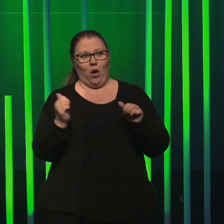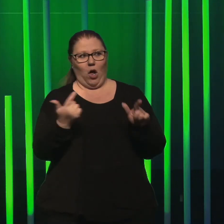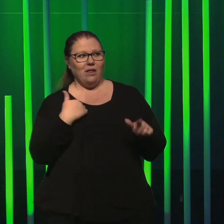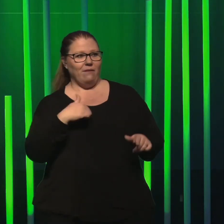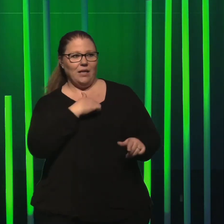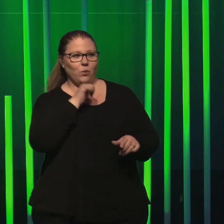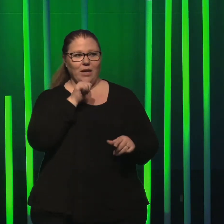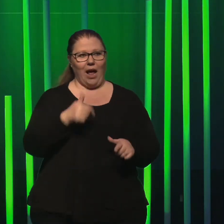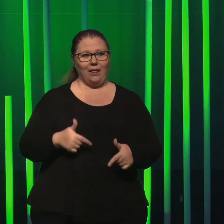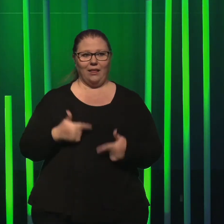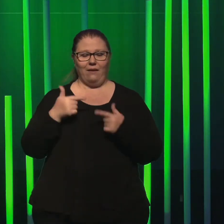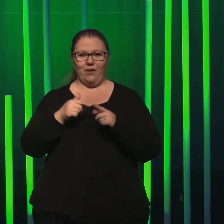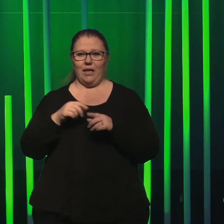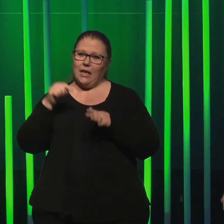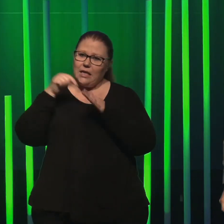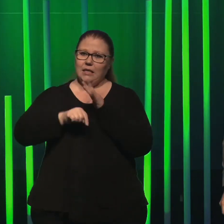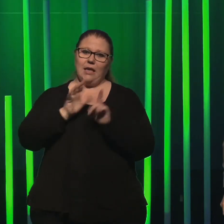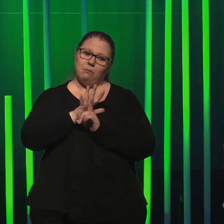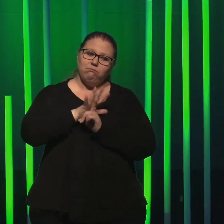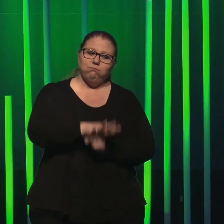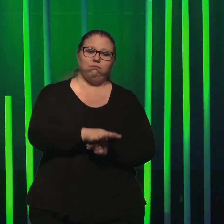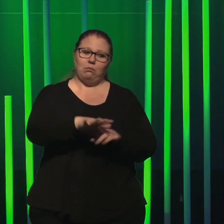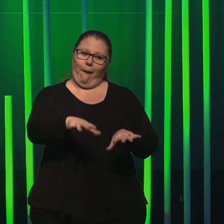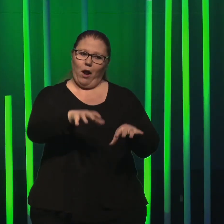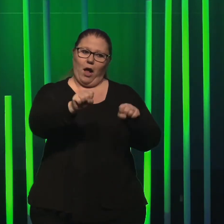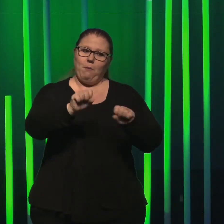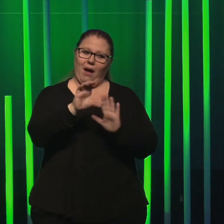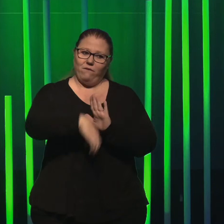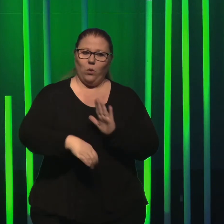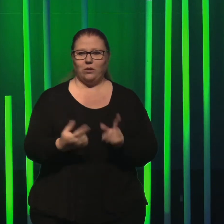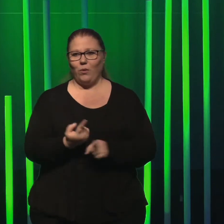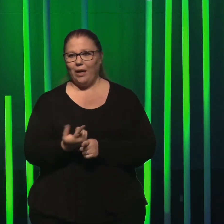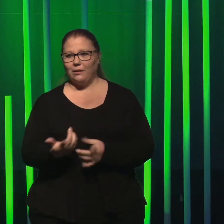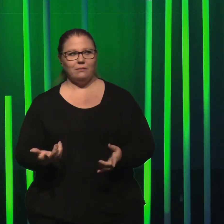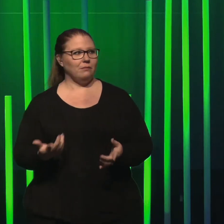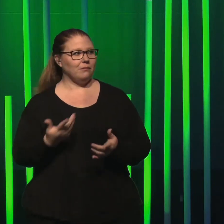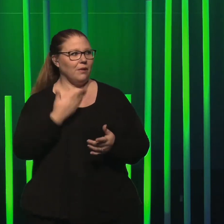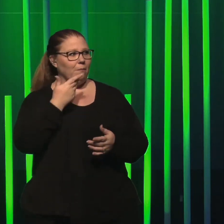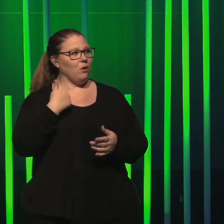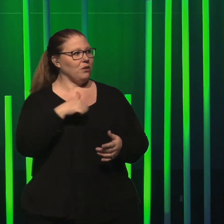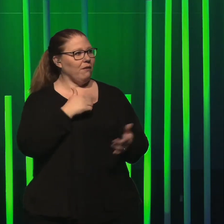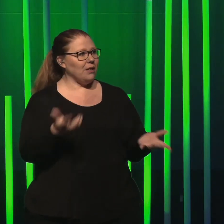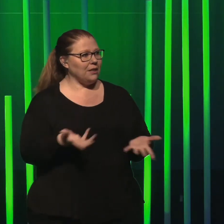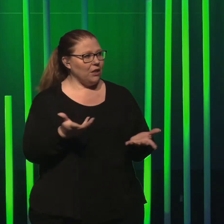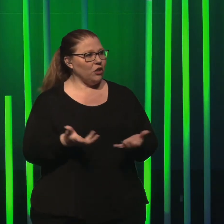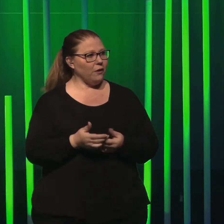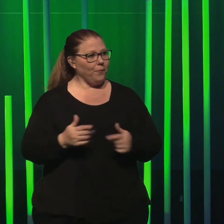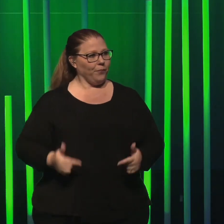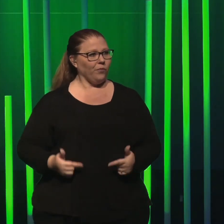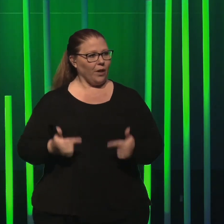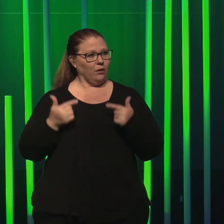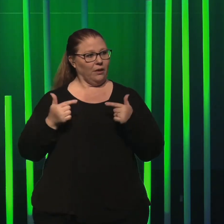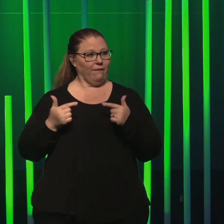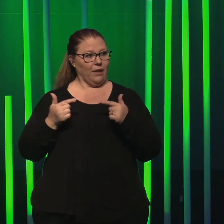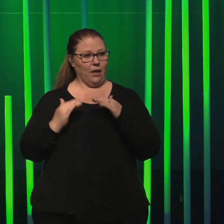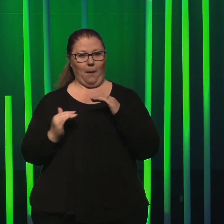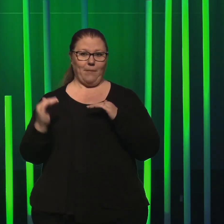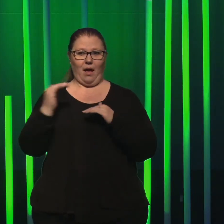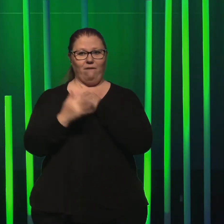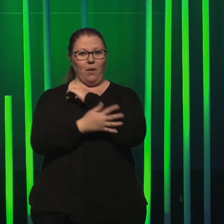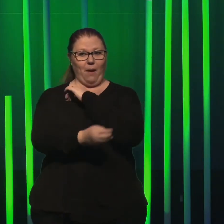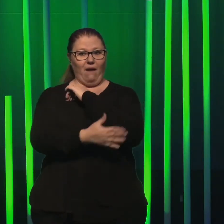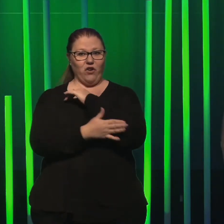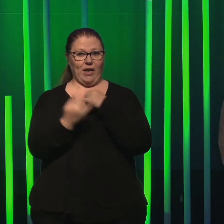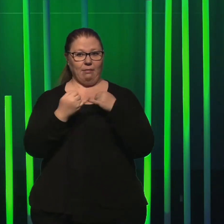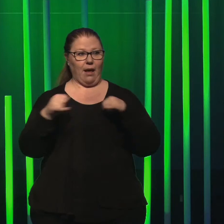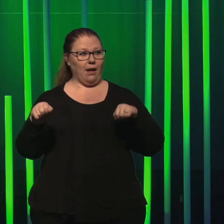place of deep oppression by an occupying force, right? Most of us in the room are living above poverty line. Most